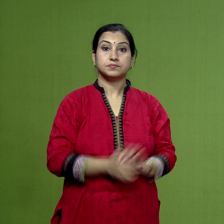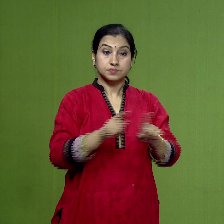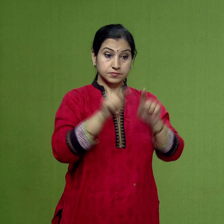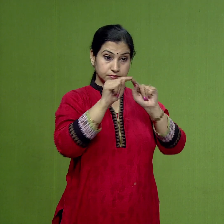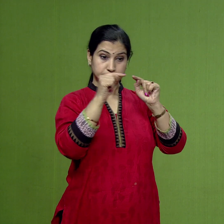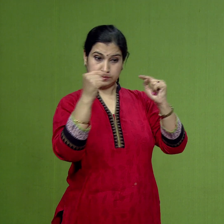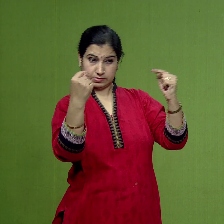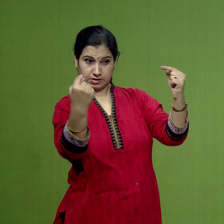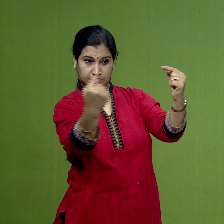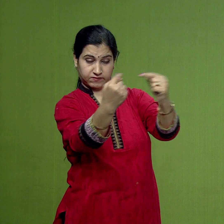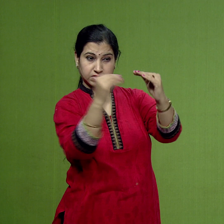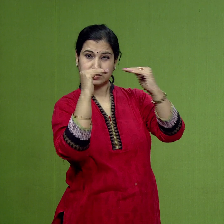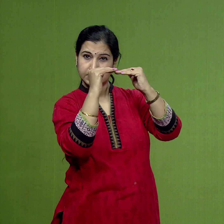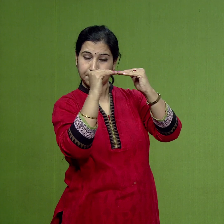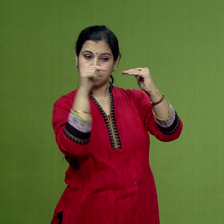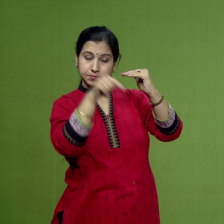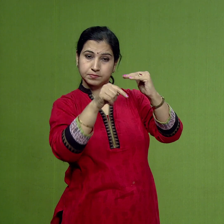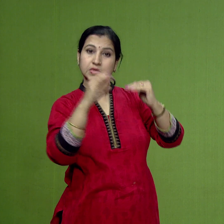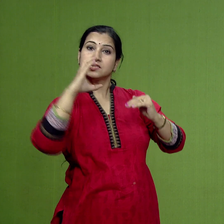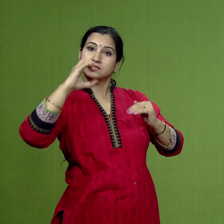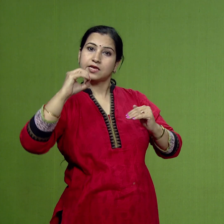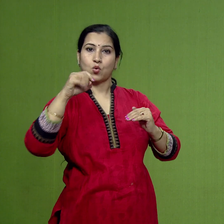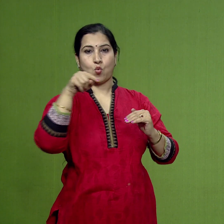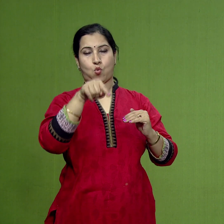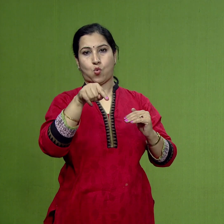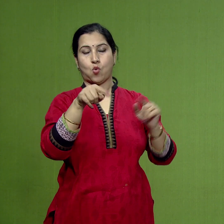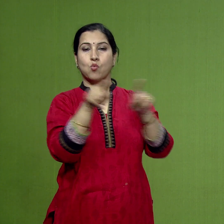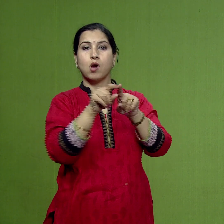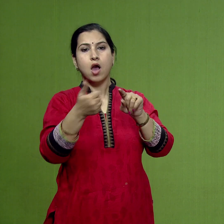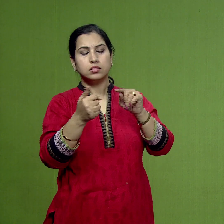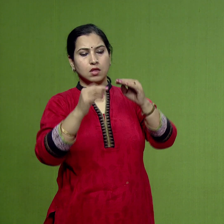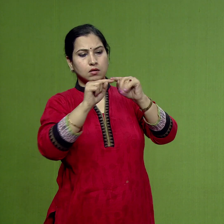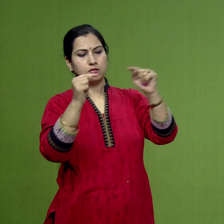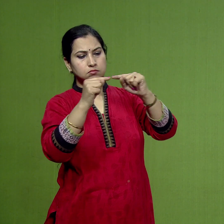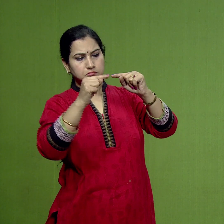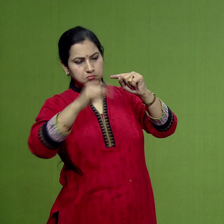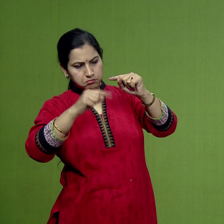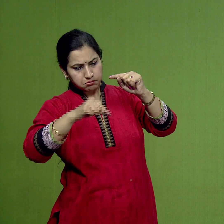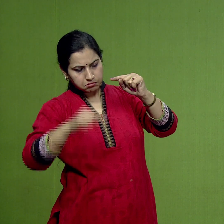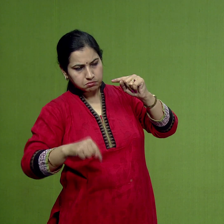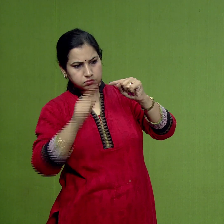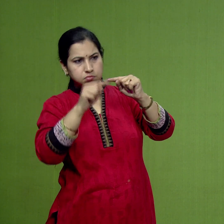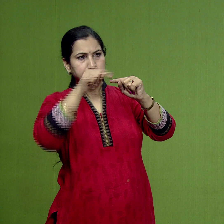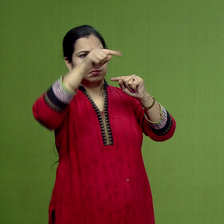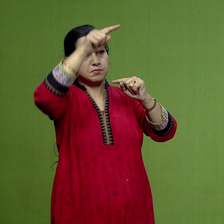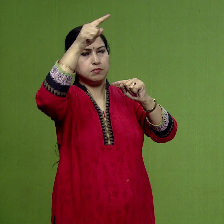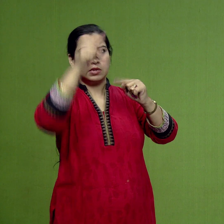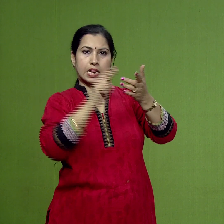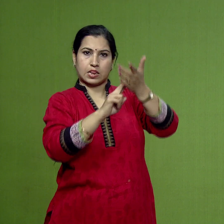Equator is the 0-degree latitude. All other latitudes are measured north and south of it,